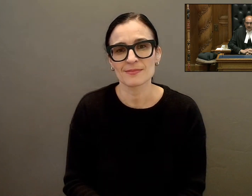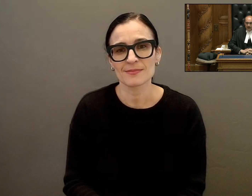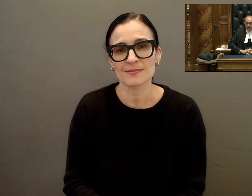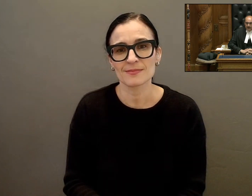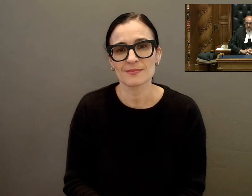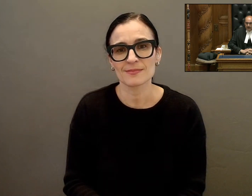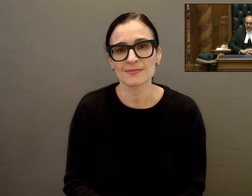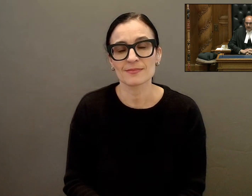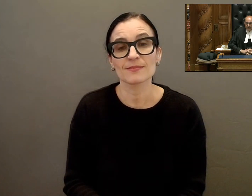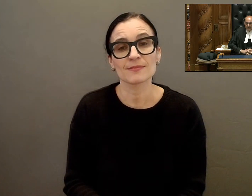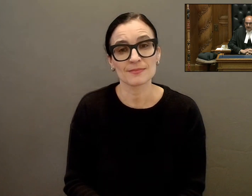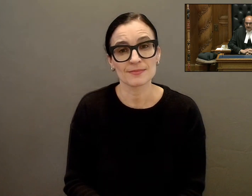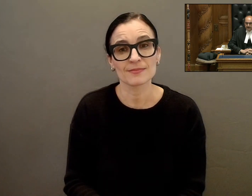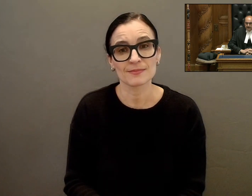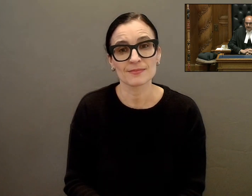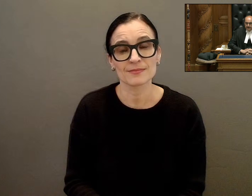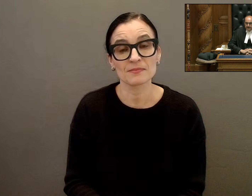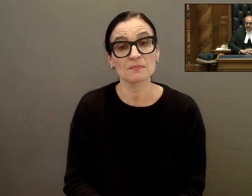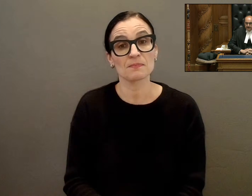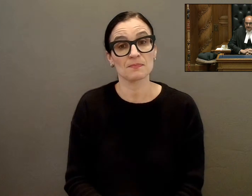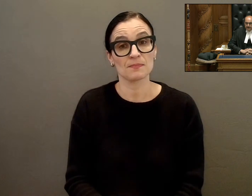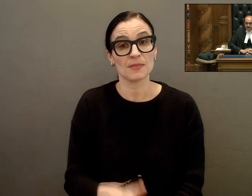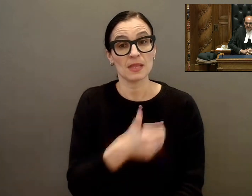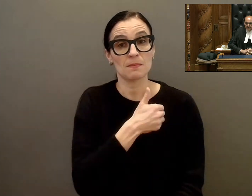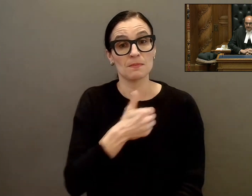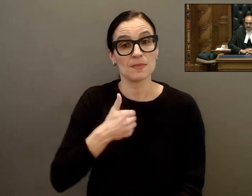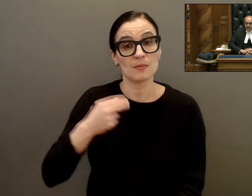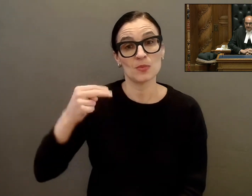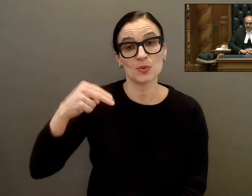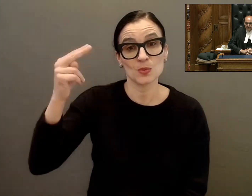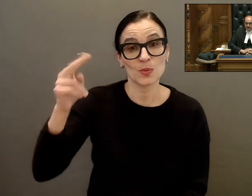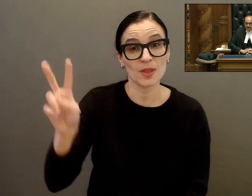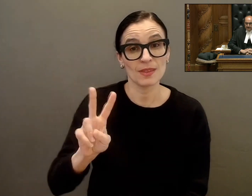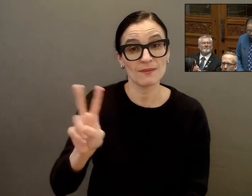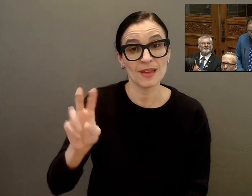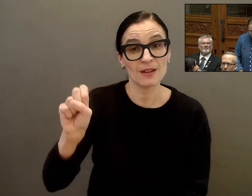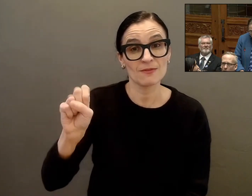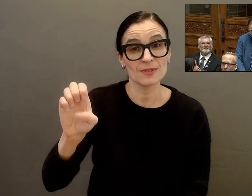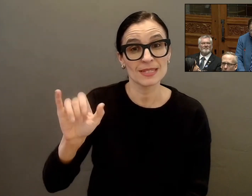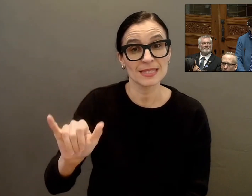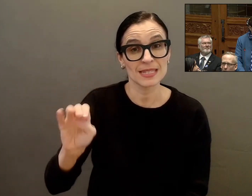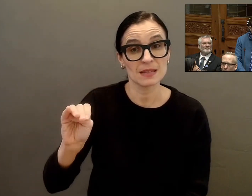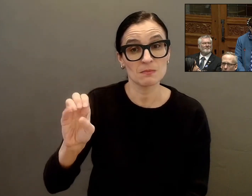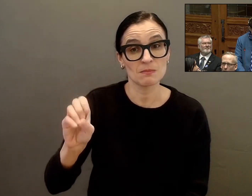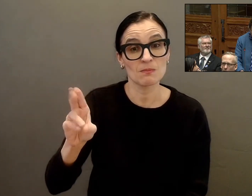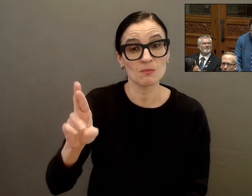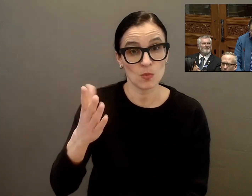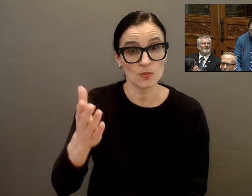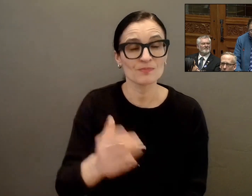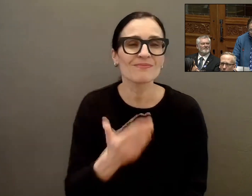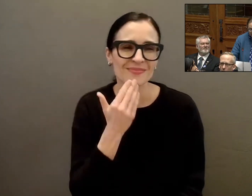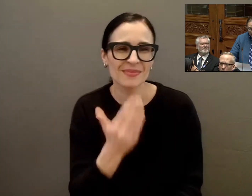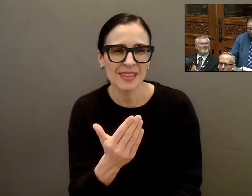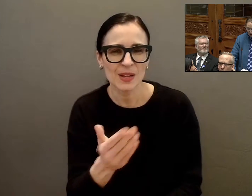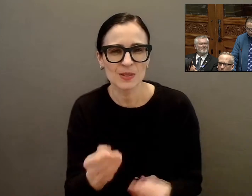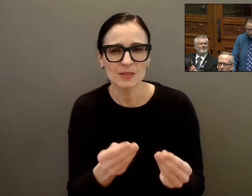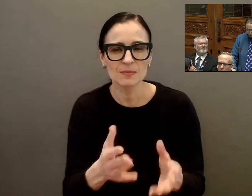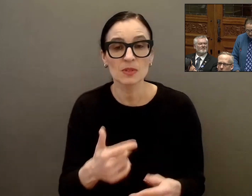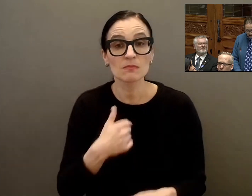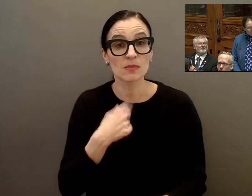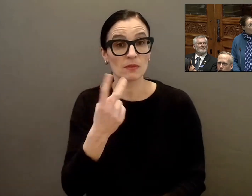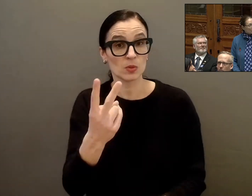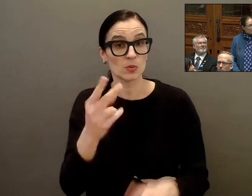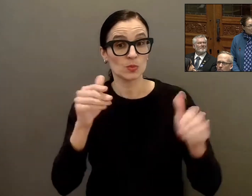Member for North Vancouver Seymour. Thank you, Mr. Speaker. I have two introductions today. The first was we had breakfast this morning